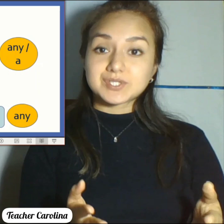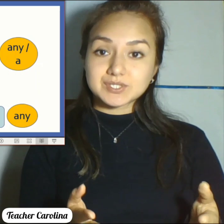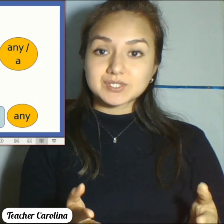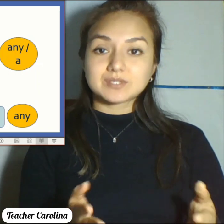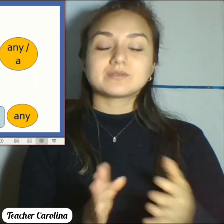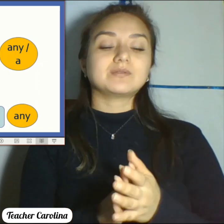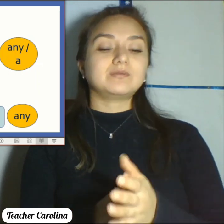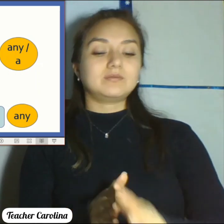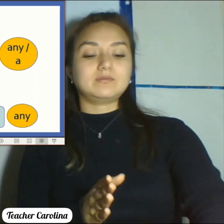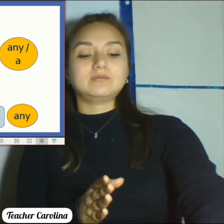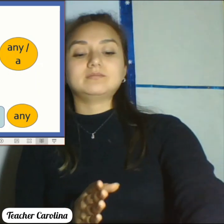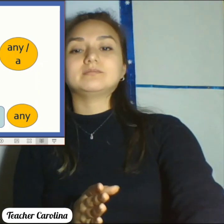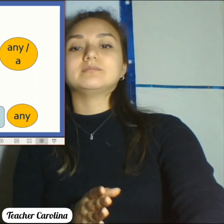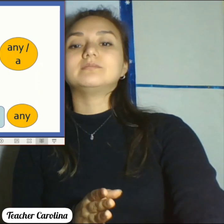towers.